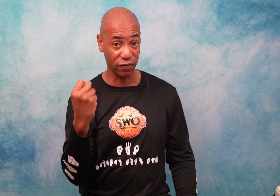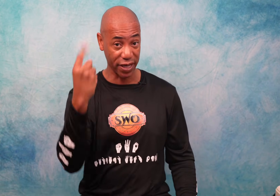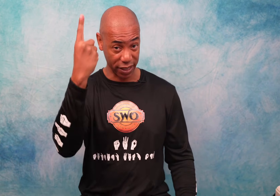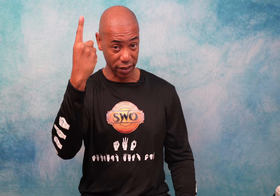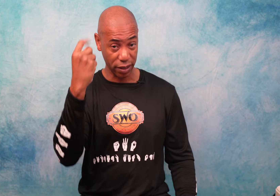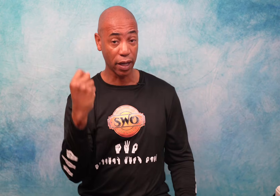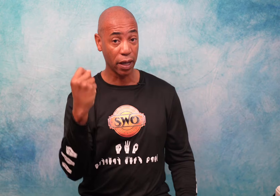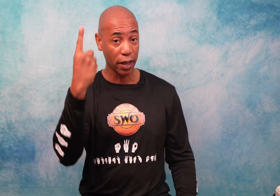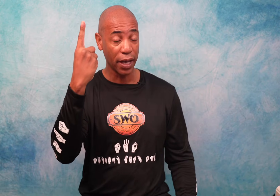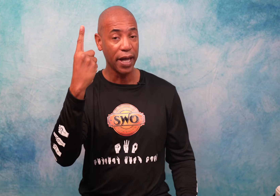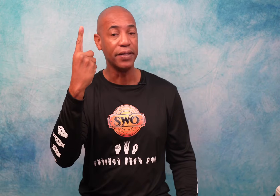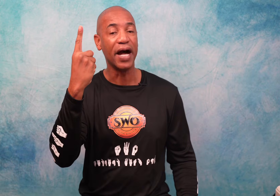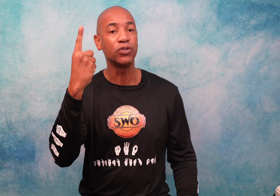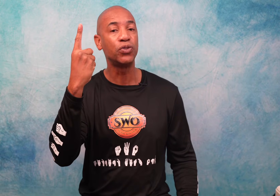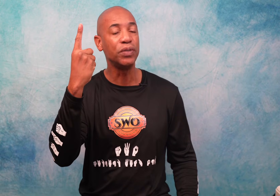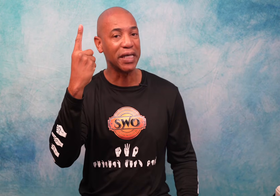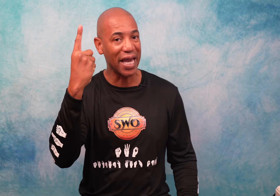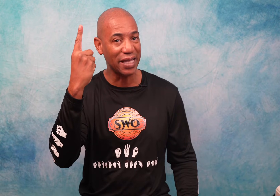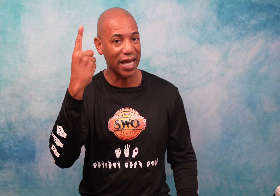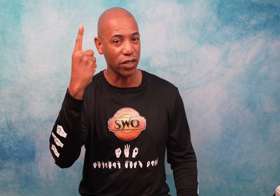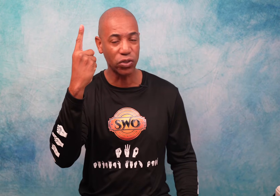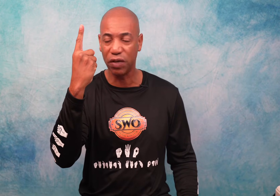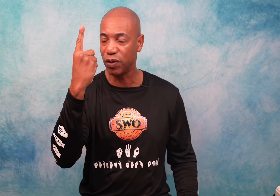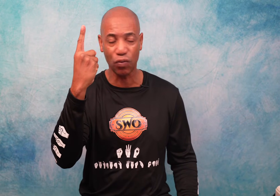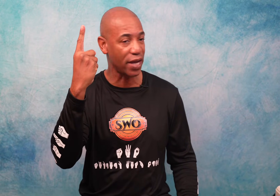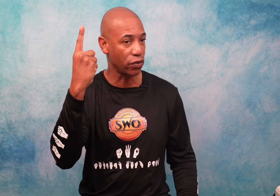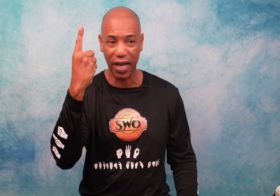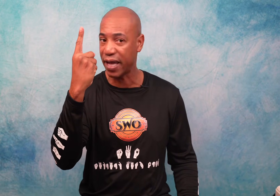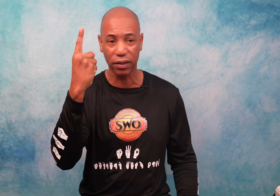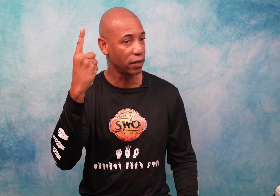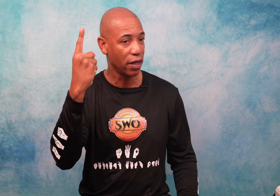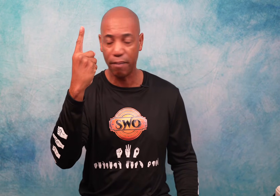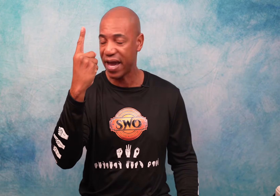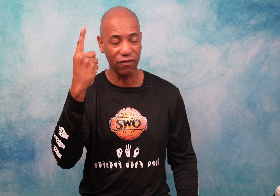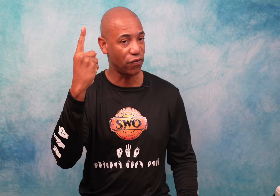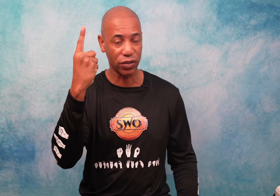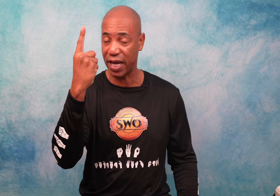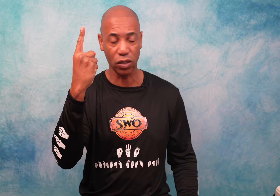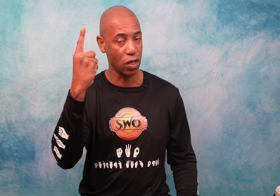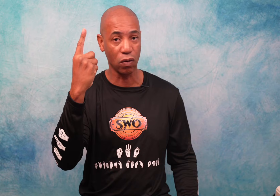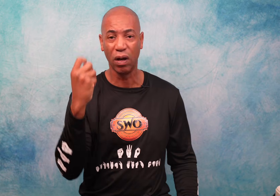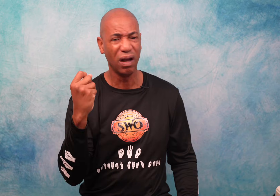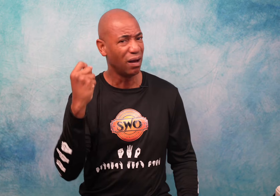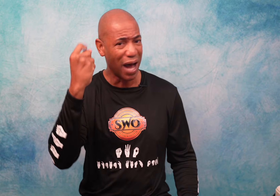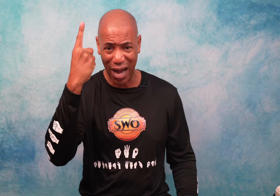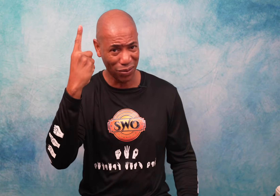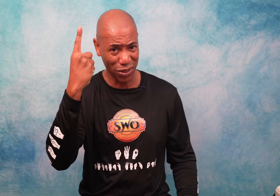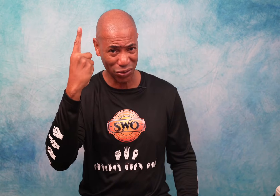flick. Now to negate that, you simply rock your head back and forth like, no, I don't